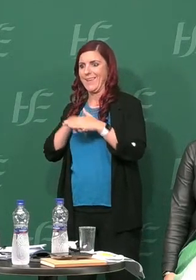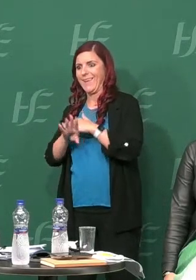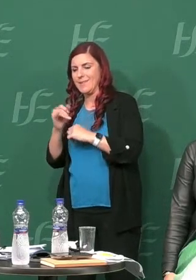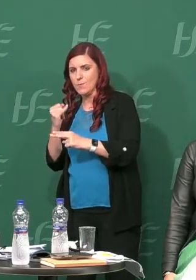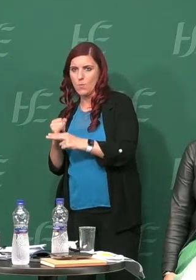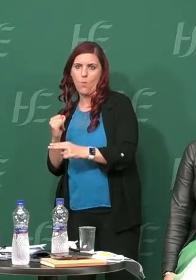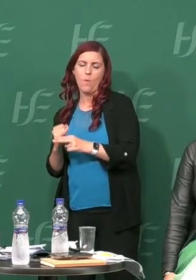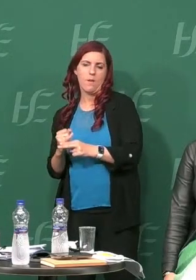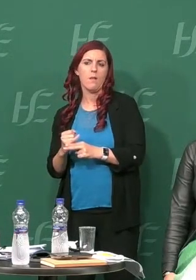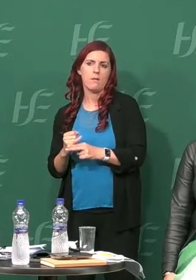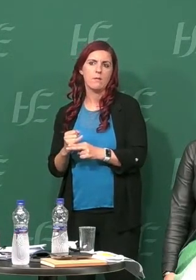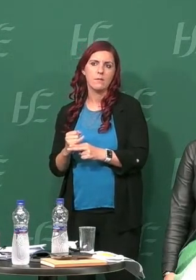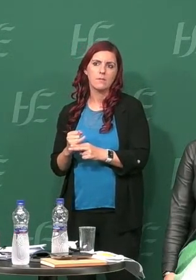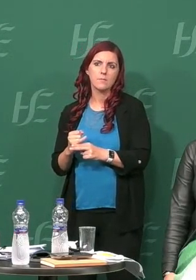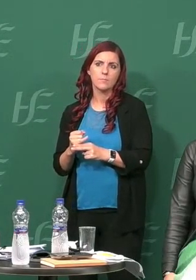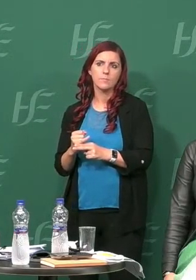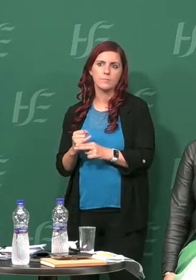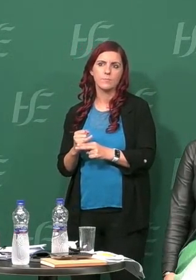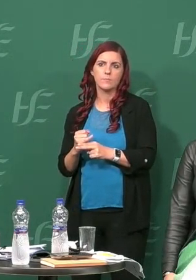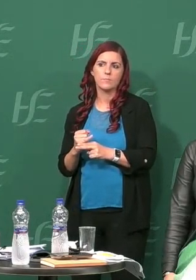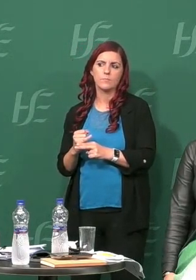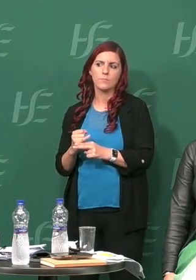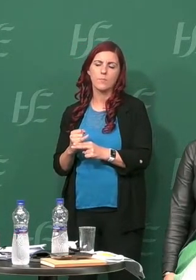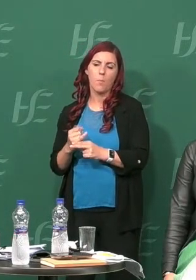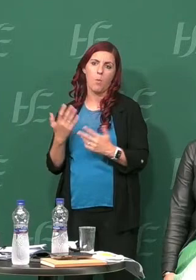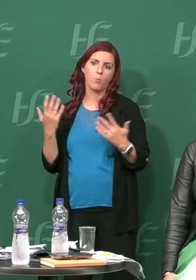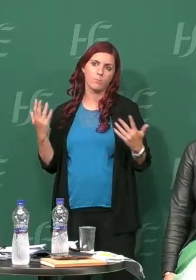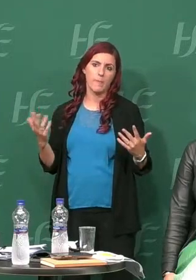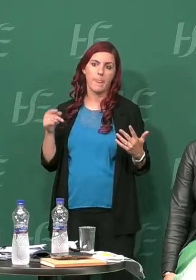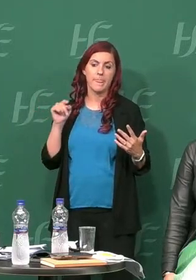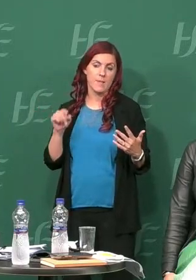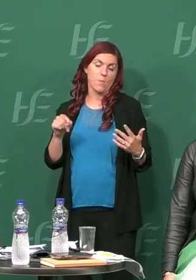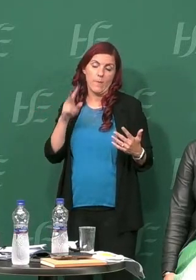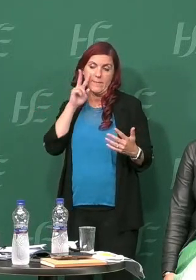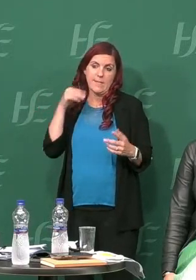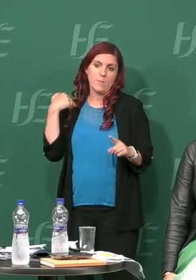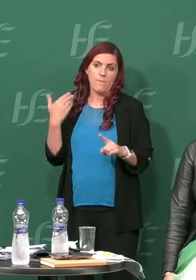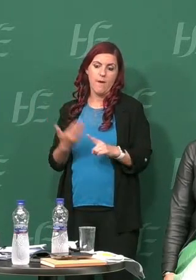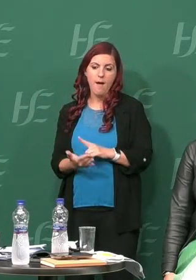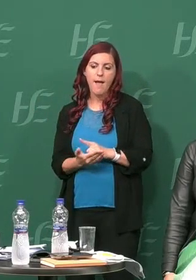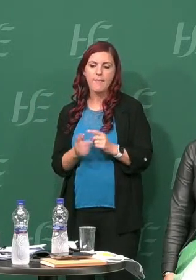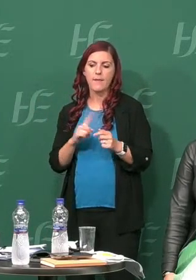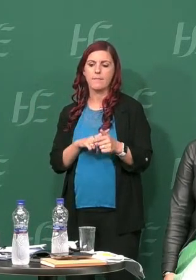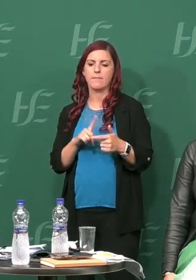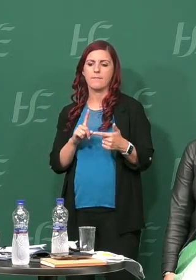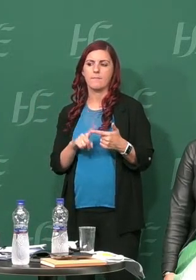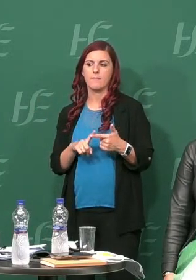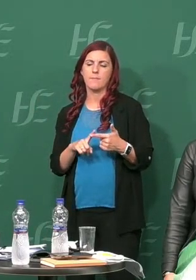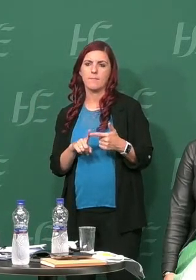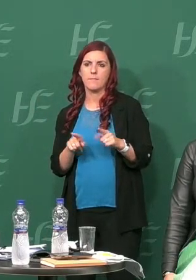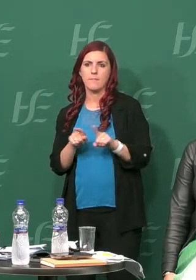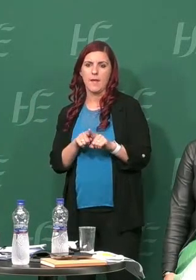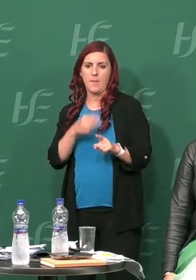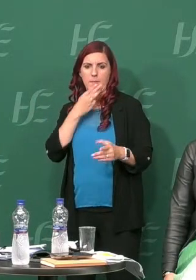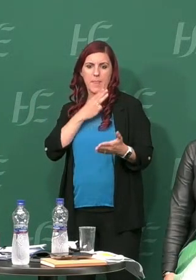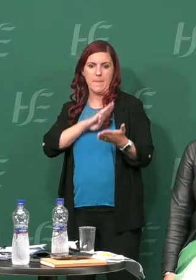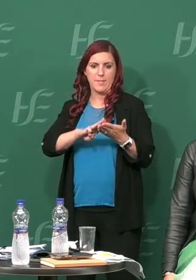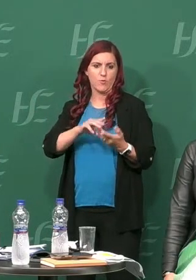environment, than there are actually in the school itself. So that's been the experience we've seen to date. And finally, the message from ourselves is